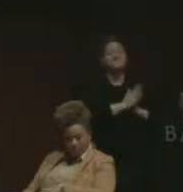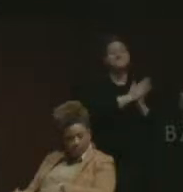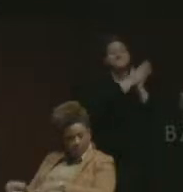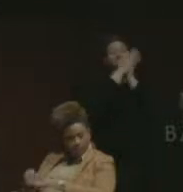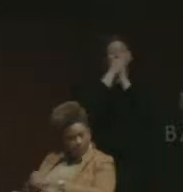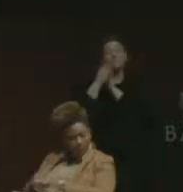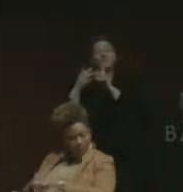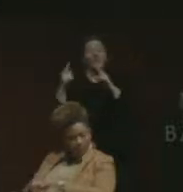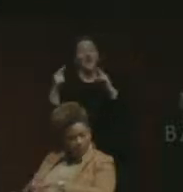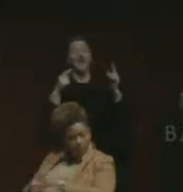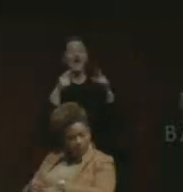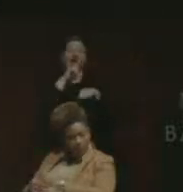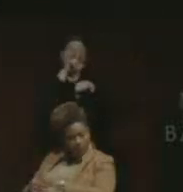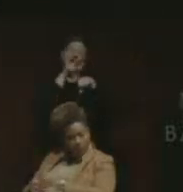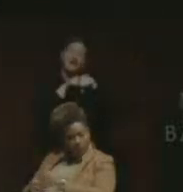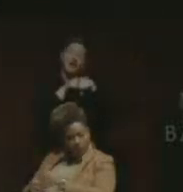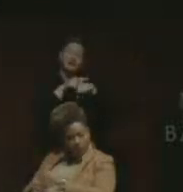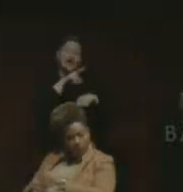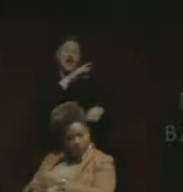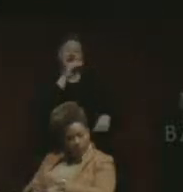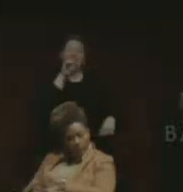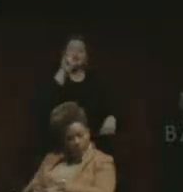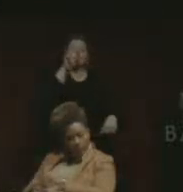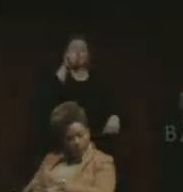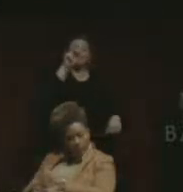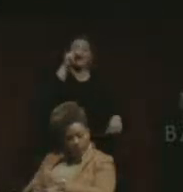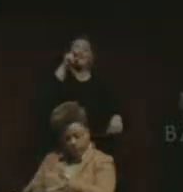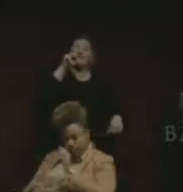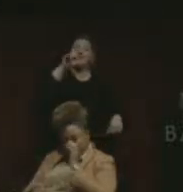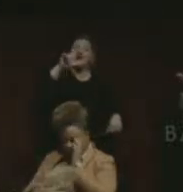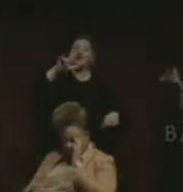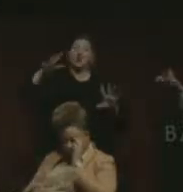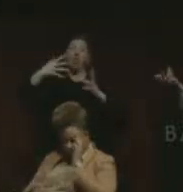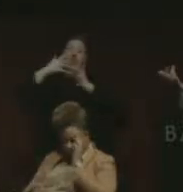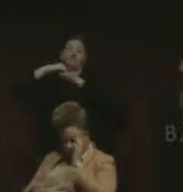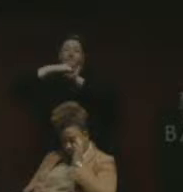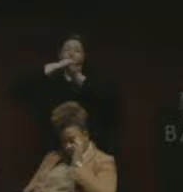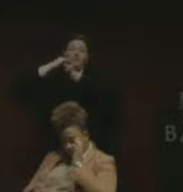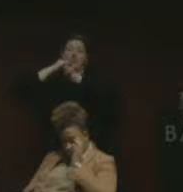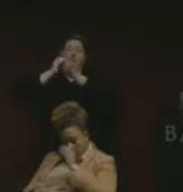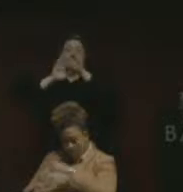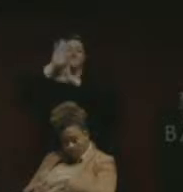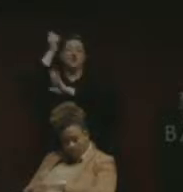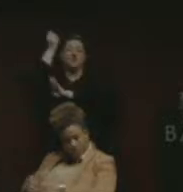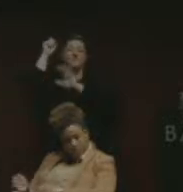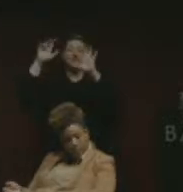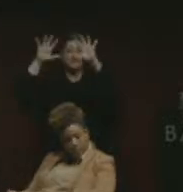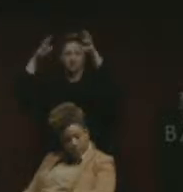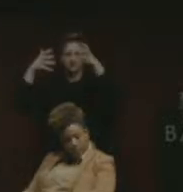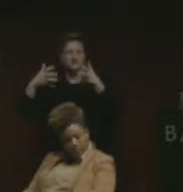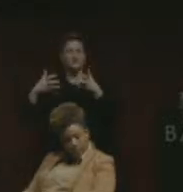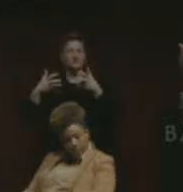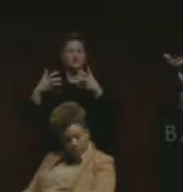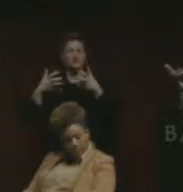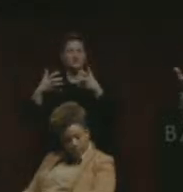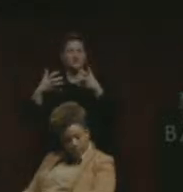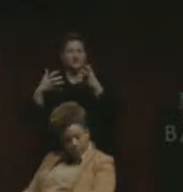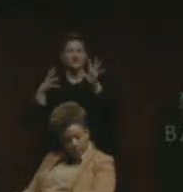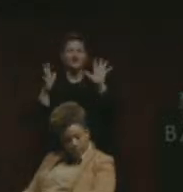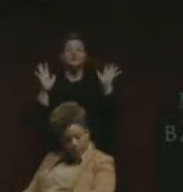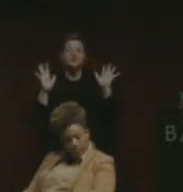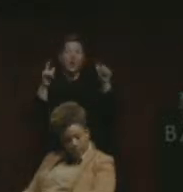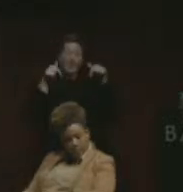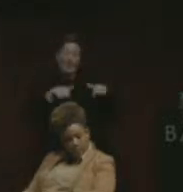the tension between national and transnational solidarity movements. And the other I hope we discuss in this, whatever comes of